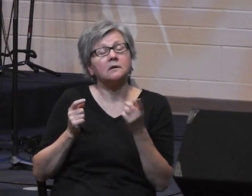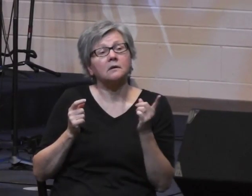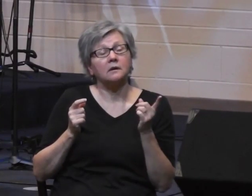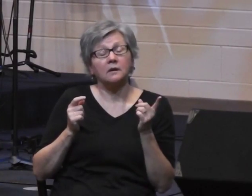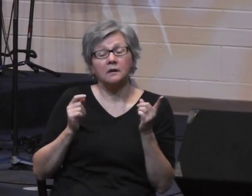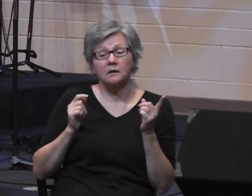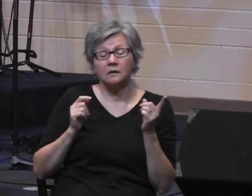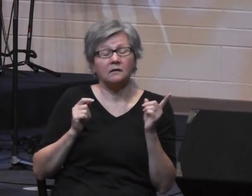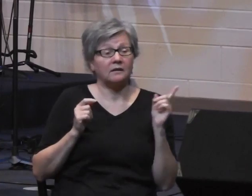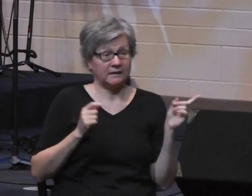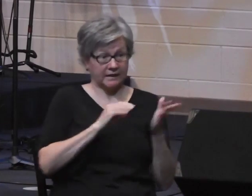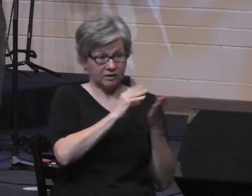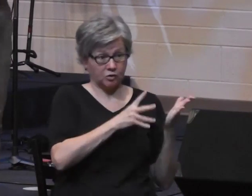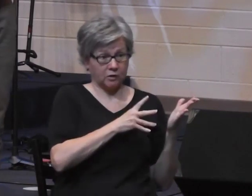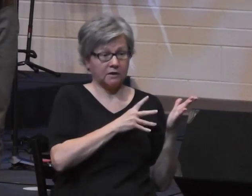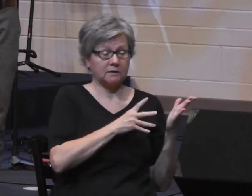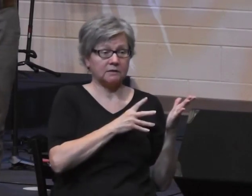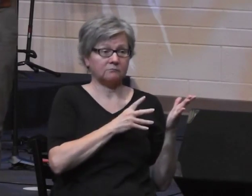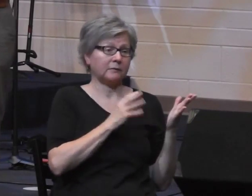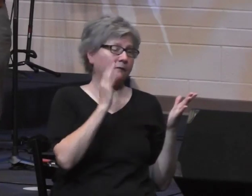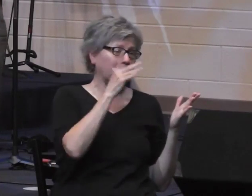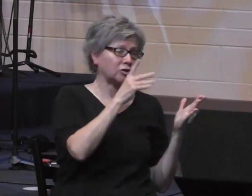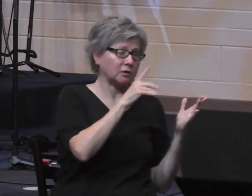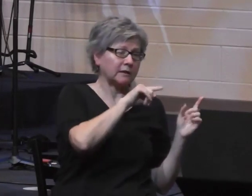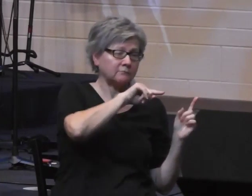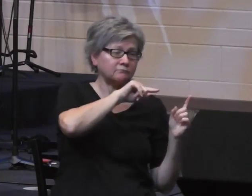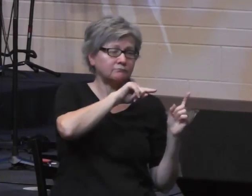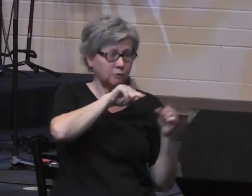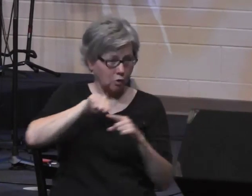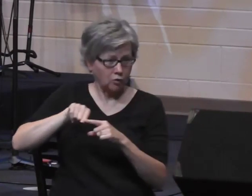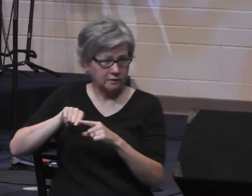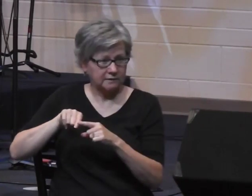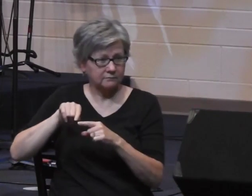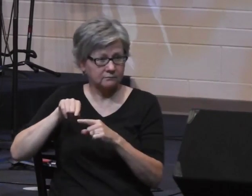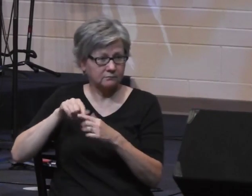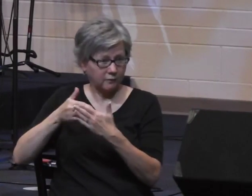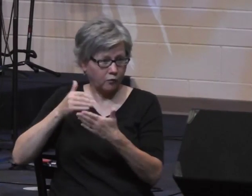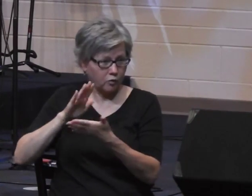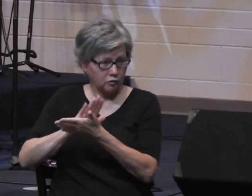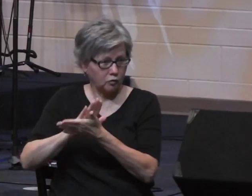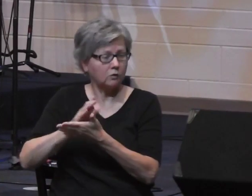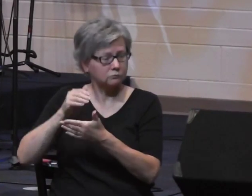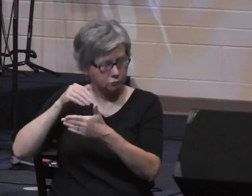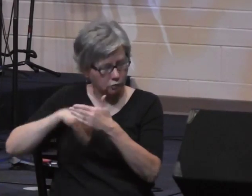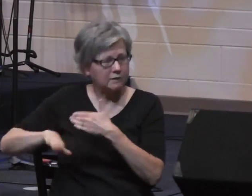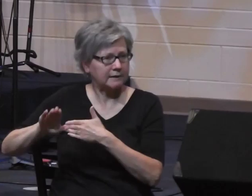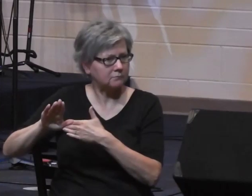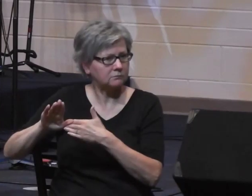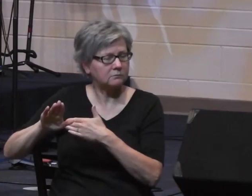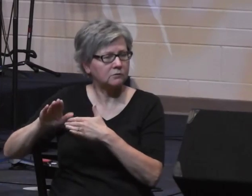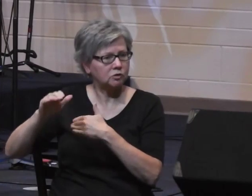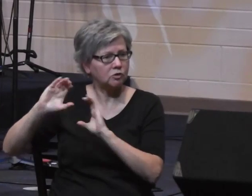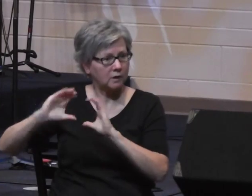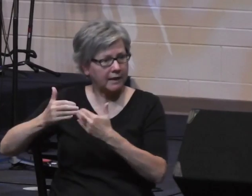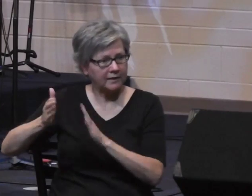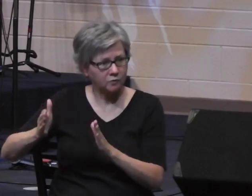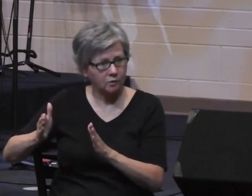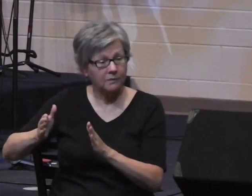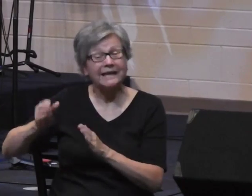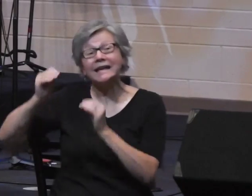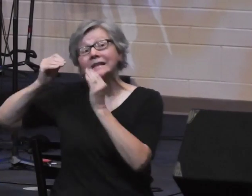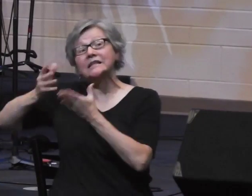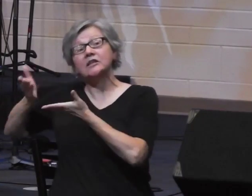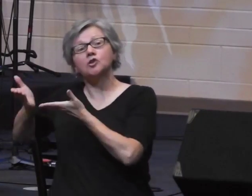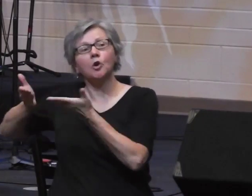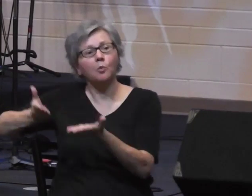writing the letter, finds herself in the classroom of this math teacher. And the math teacher would do things like bring instant oatmeal and make oatmeal and